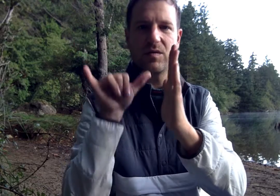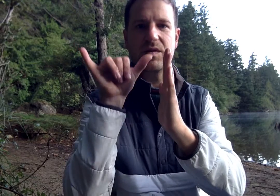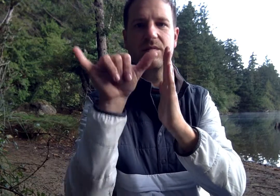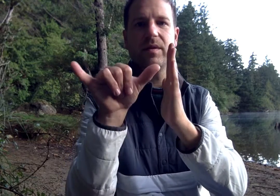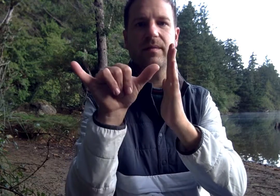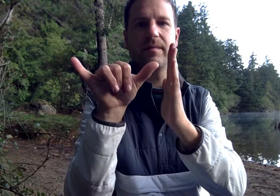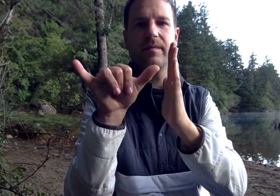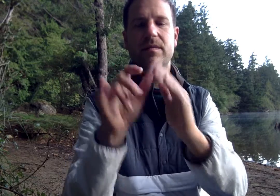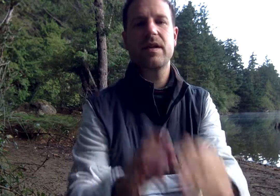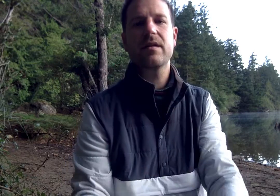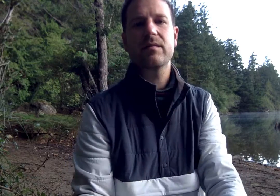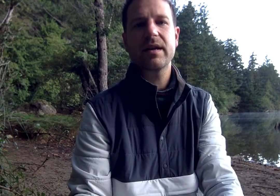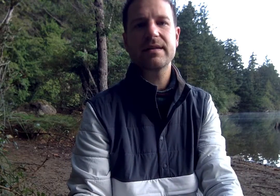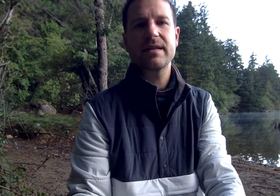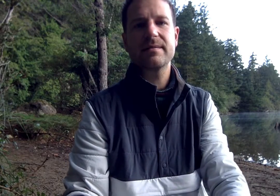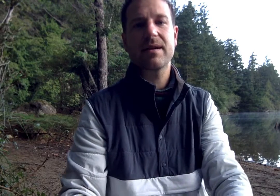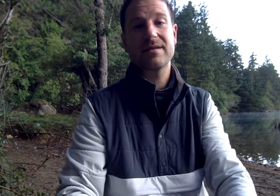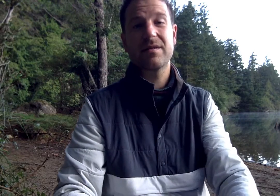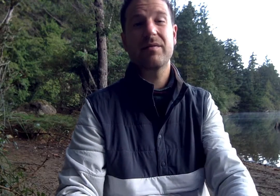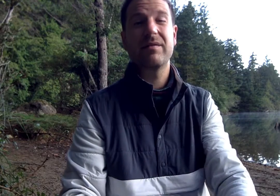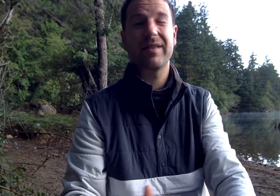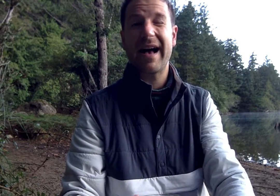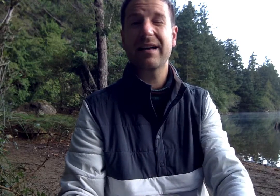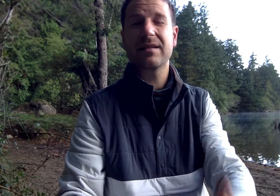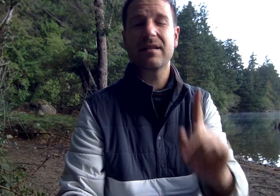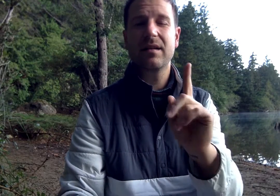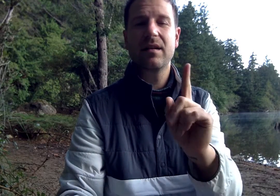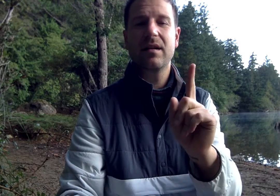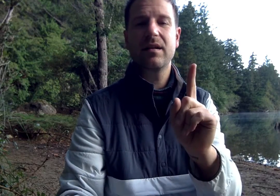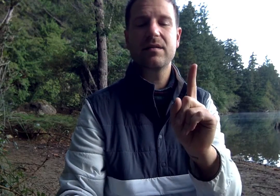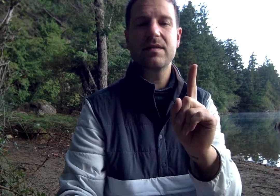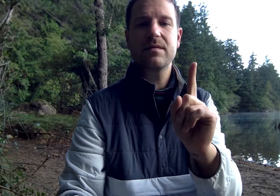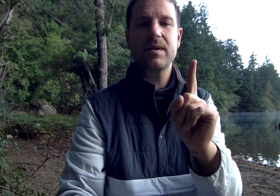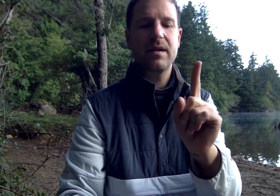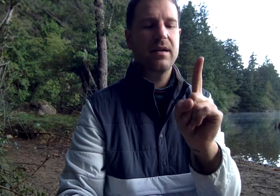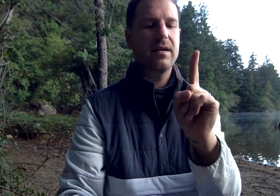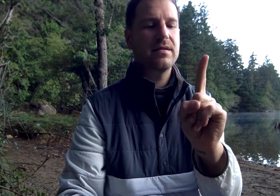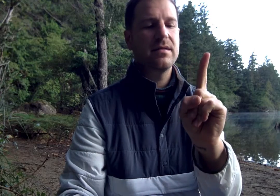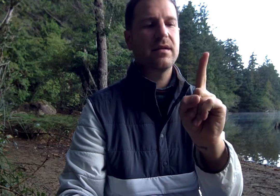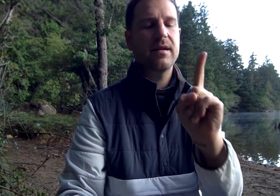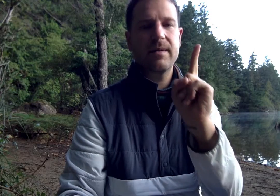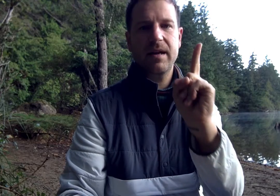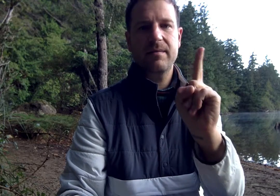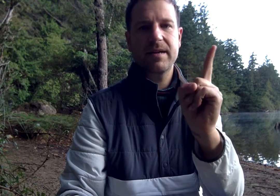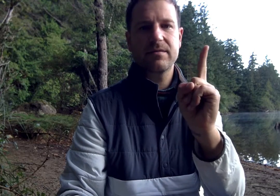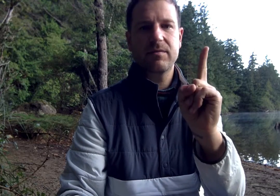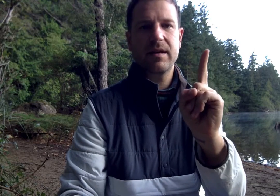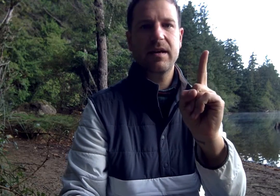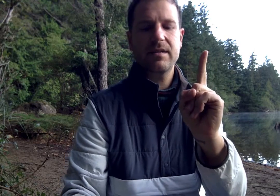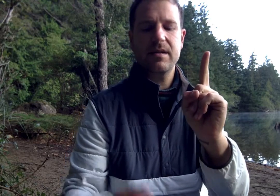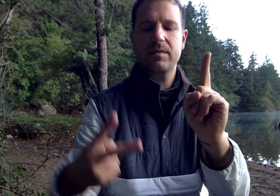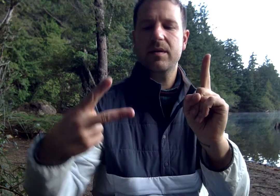YouTube. The other one I see is because of the red flags on YouTube, as your non-dominant hand makes a one hand shape,